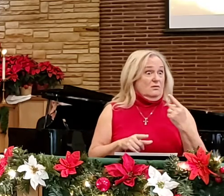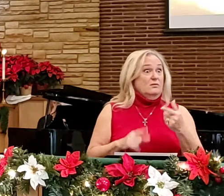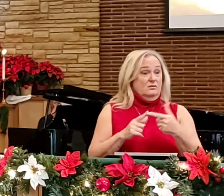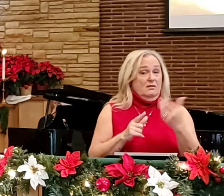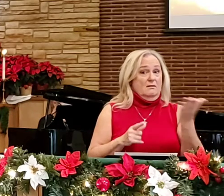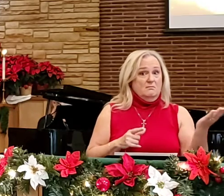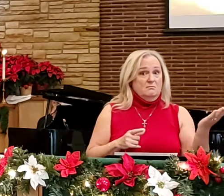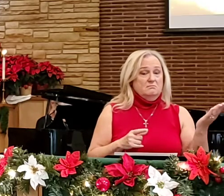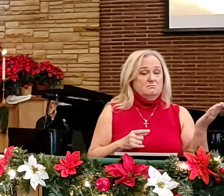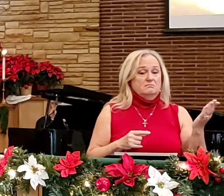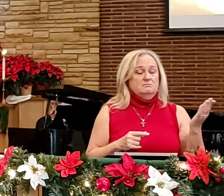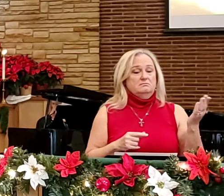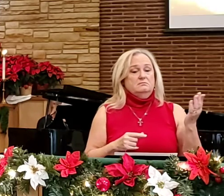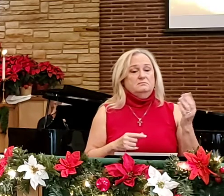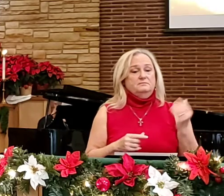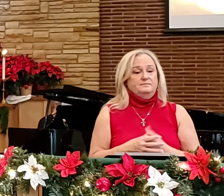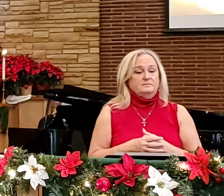them.